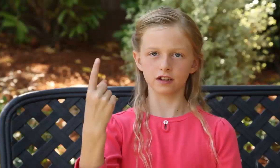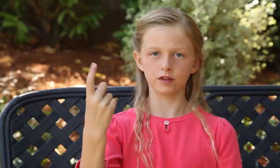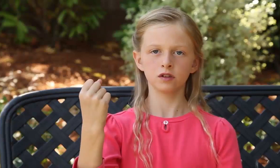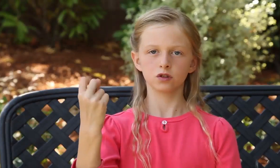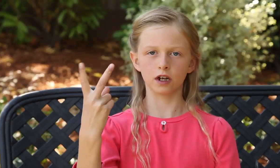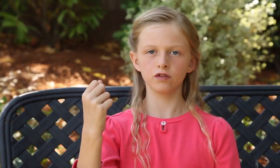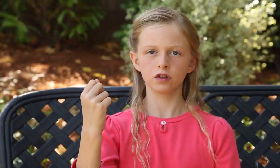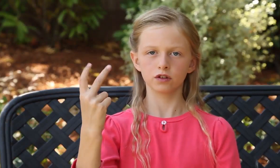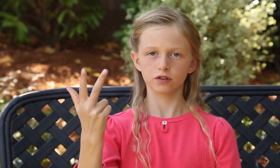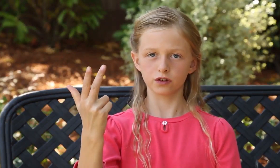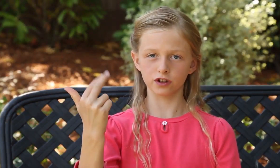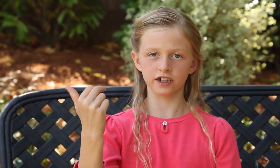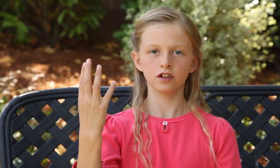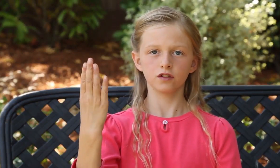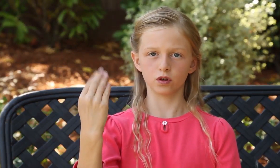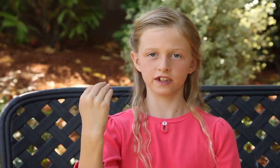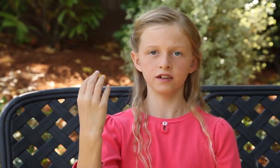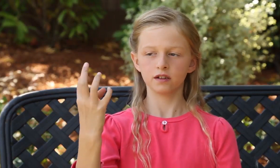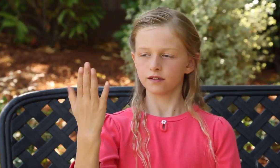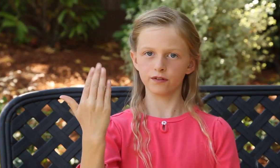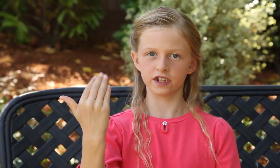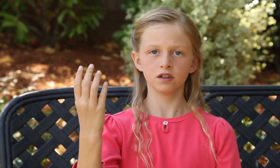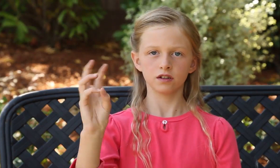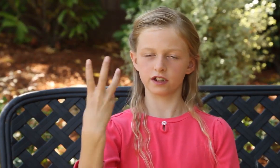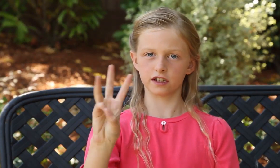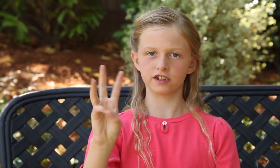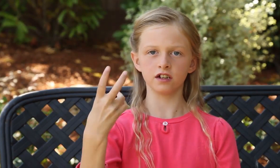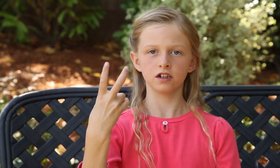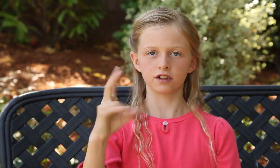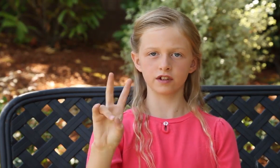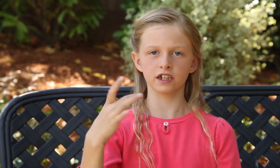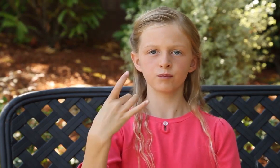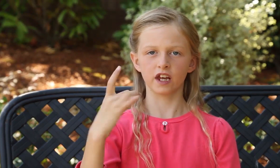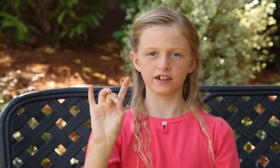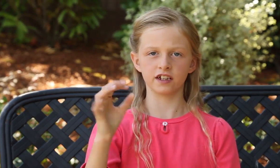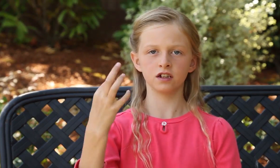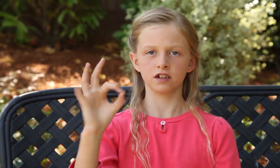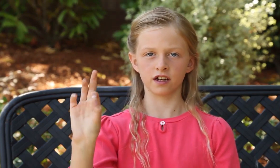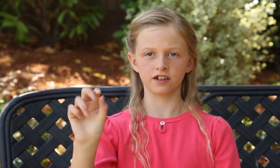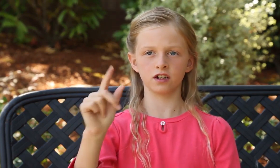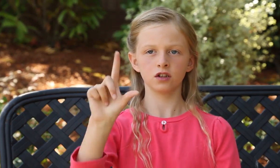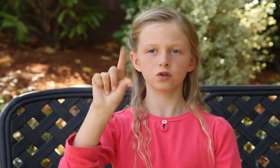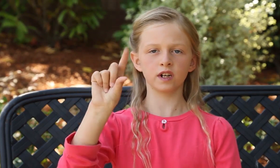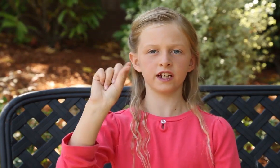11, 12, 13, 14, 15, 16, 17, 18, 19,